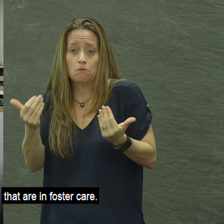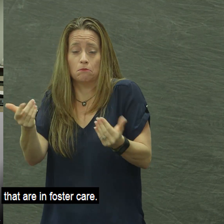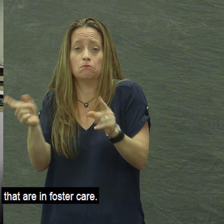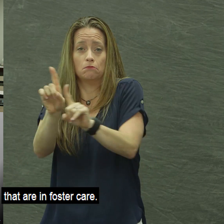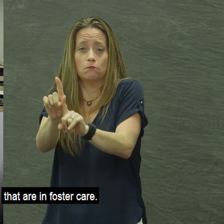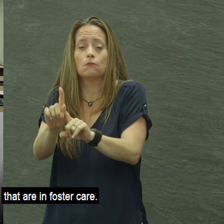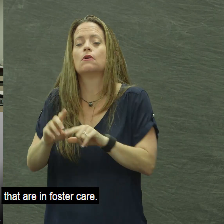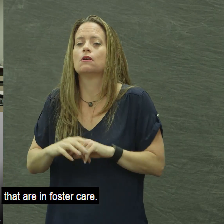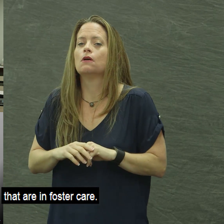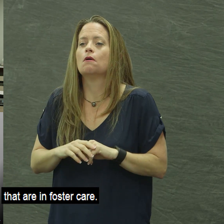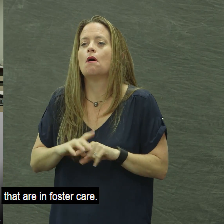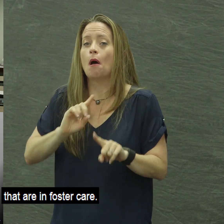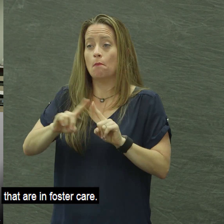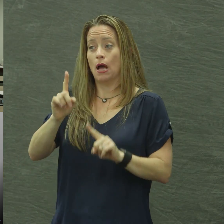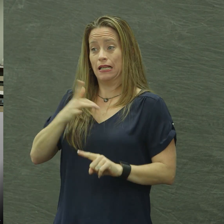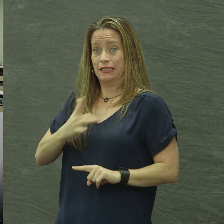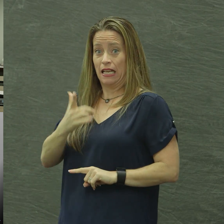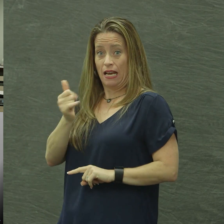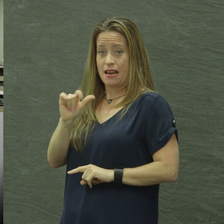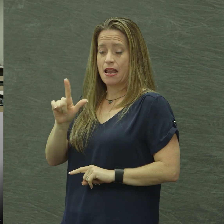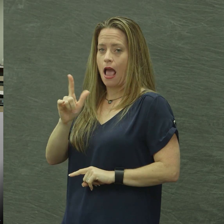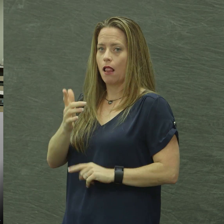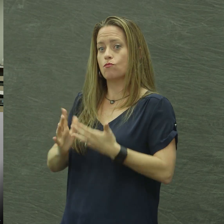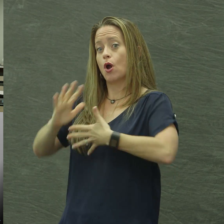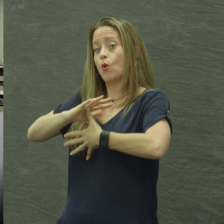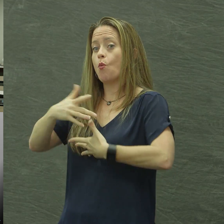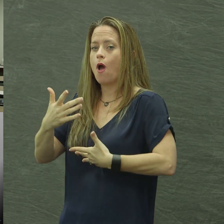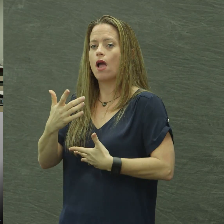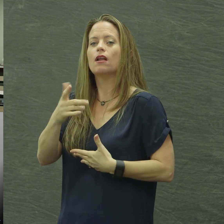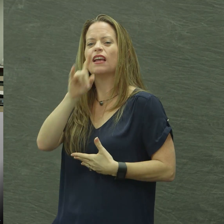on the kids that are in foster care.